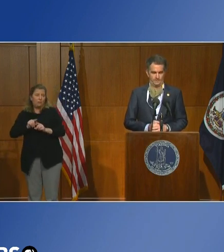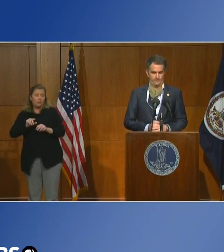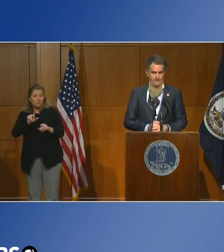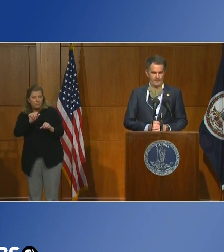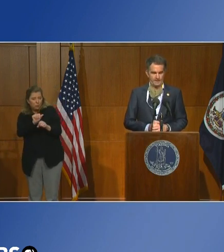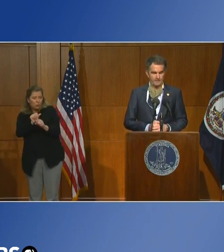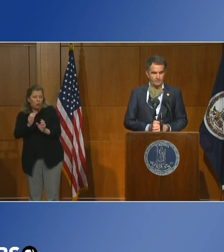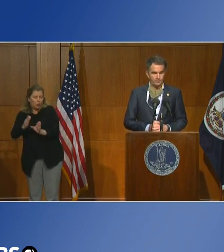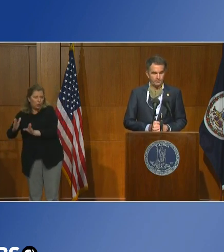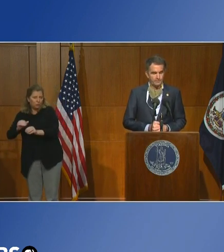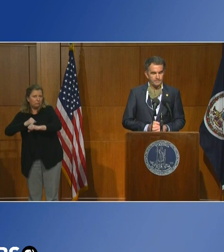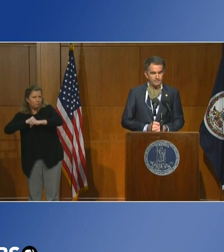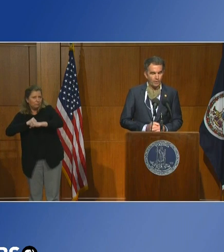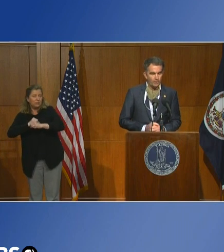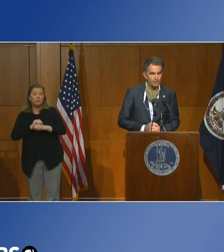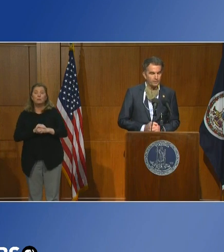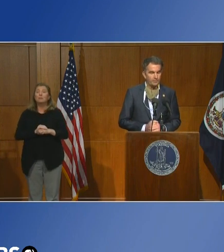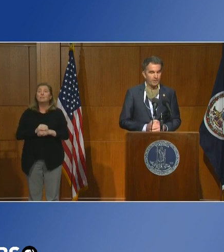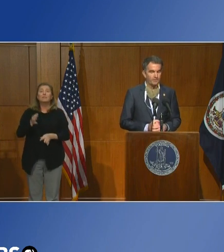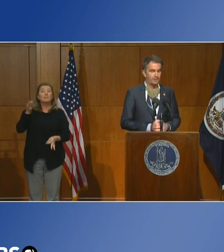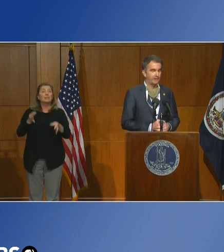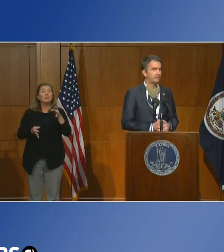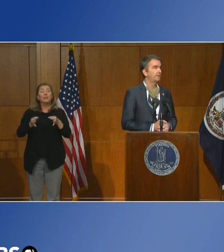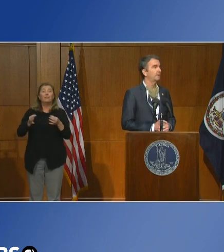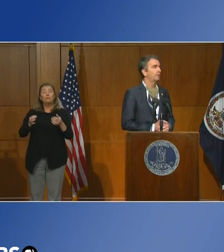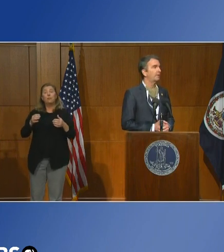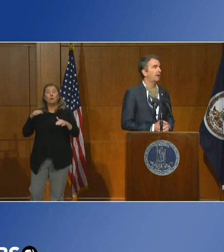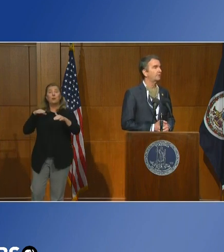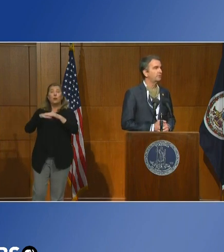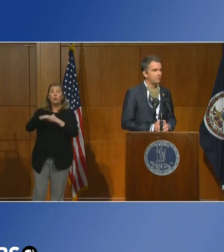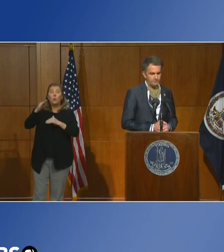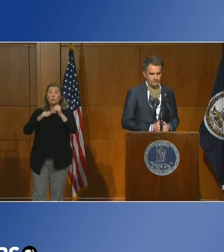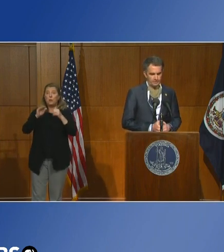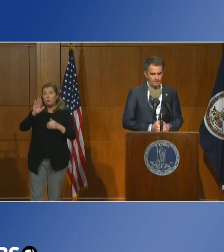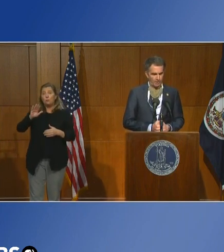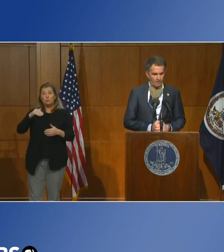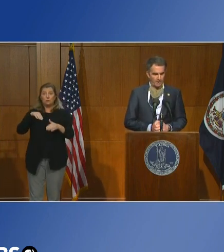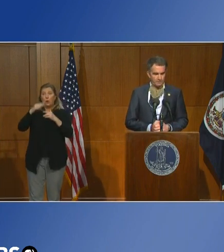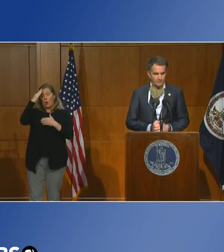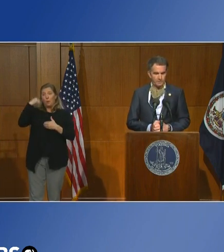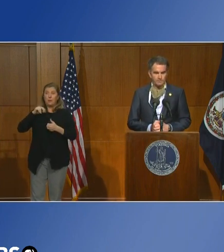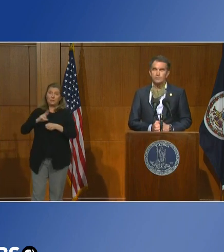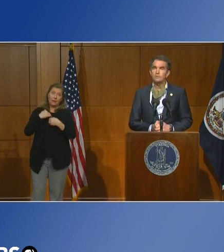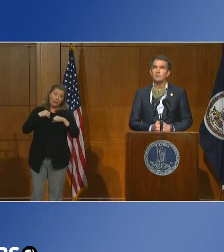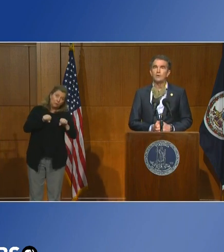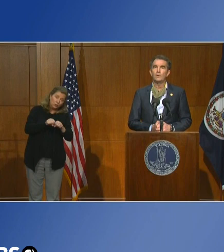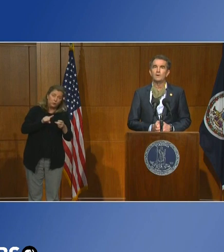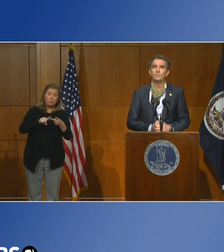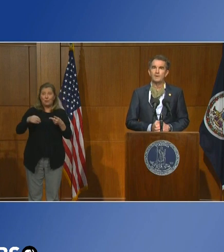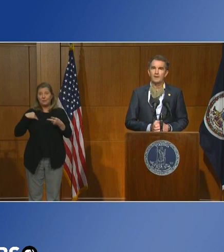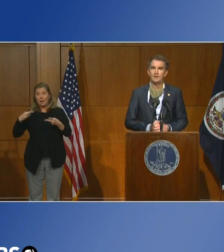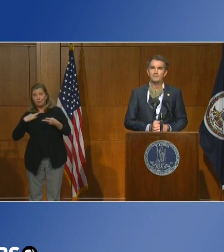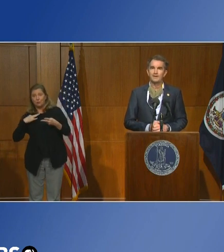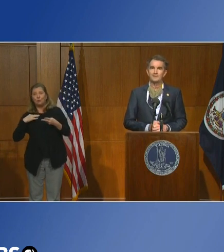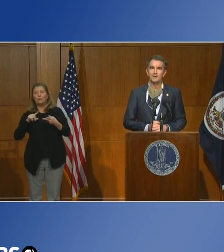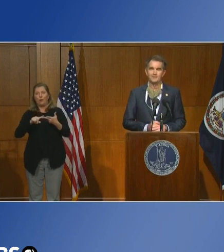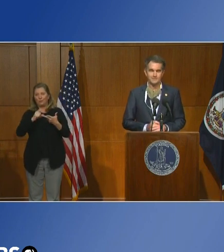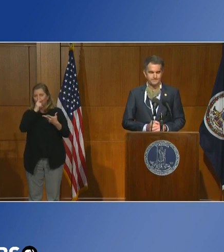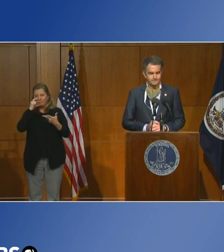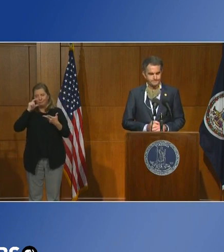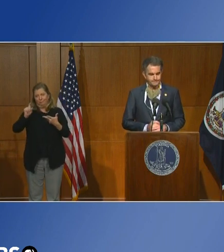workers. If you shouldn't go into a public place without shoes or a shirt, you shouldn't go in without a